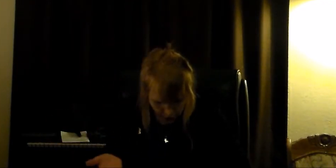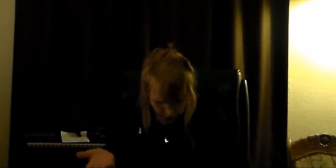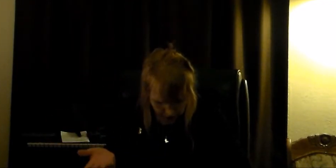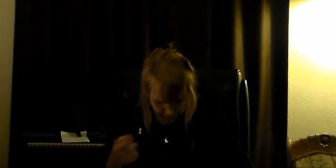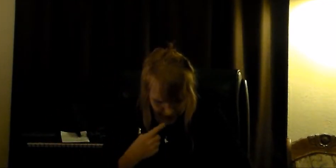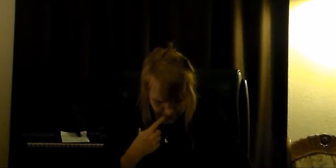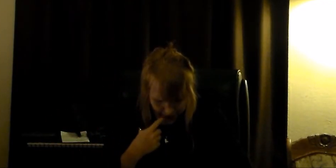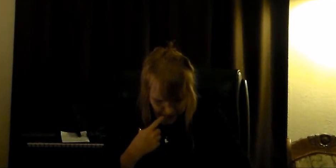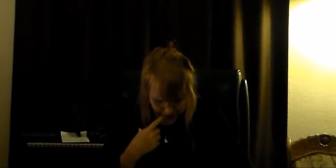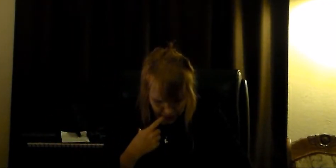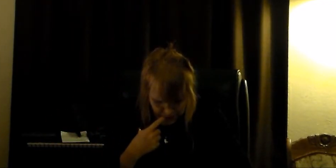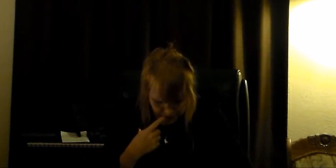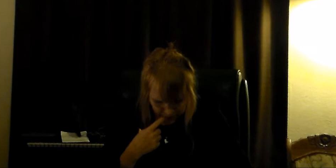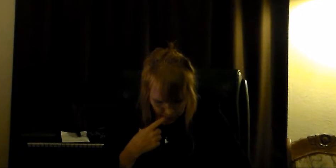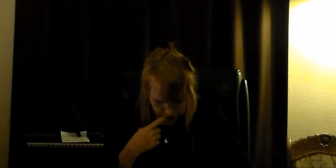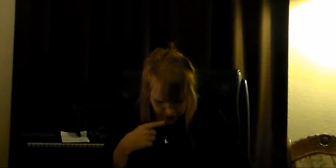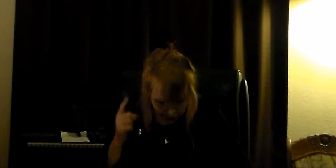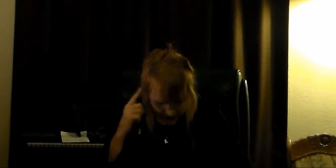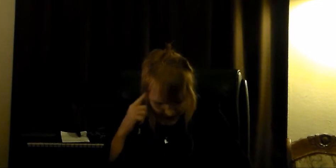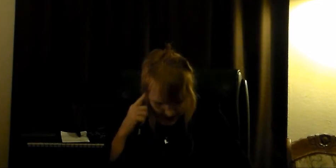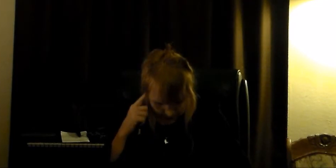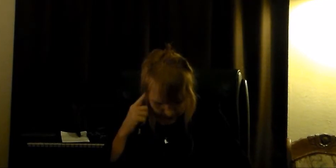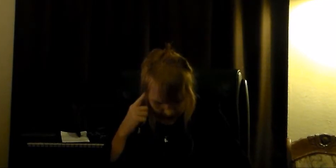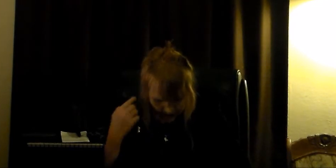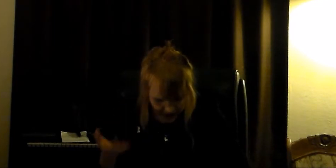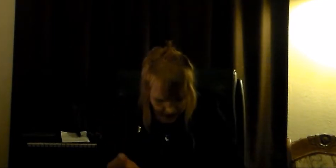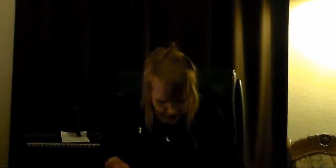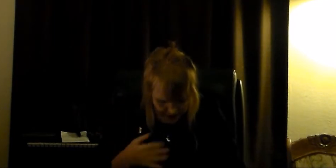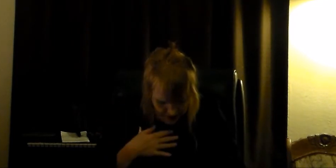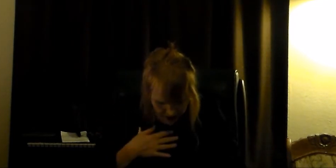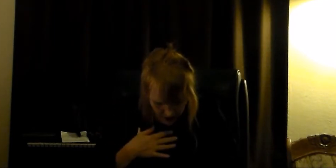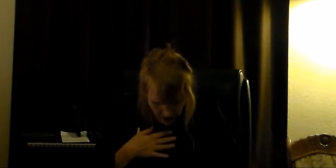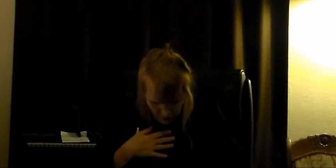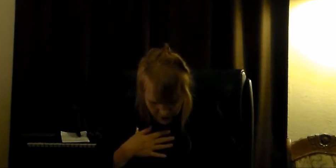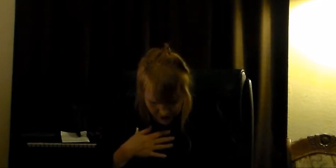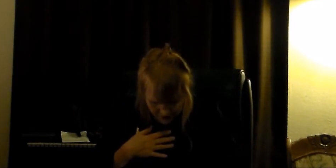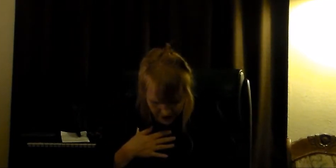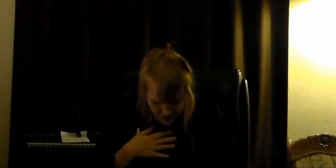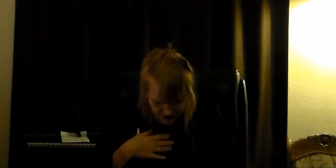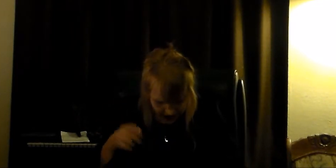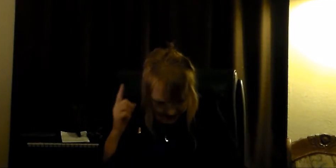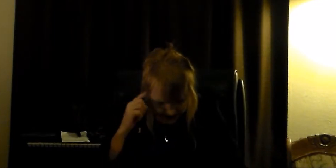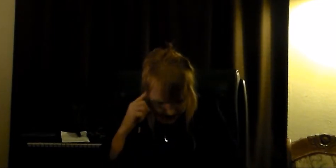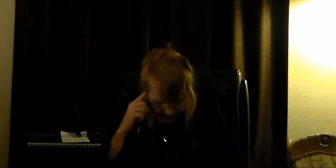poor. My mouth will speak words of wisdom. The utterance of my heart will give understanding.